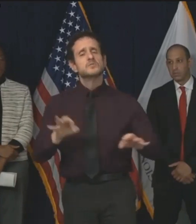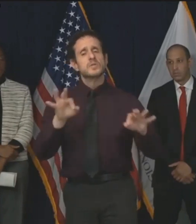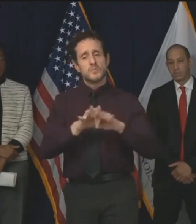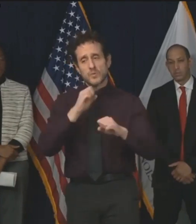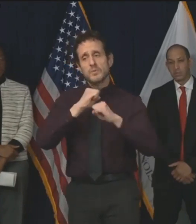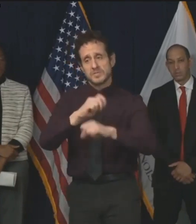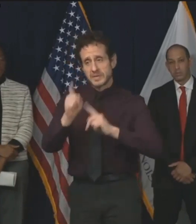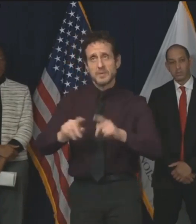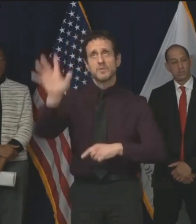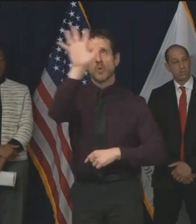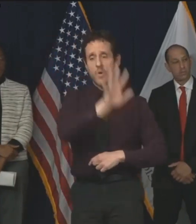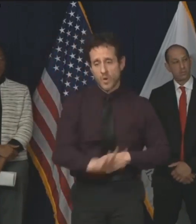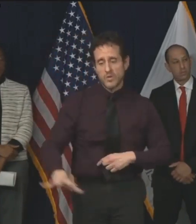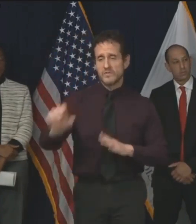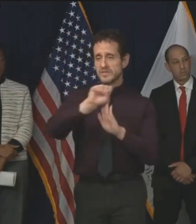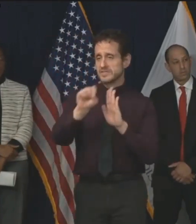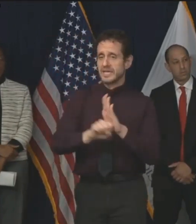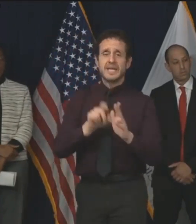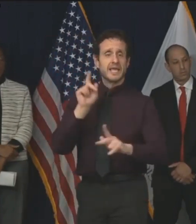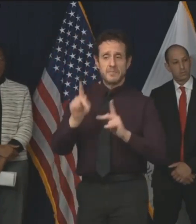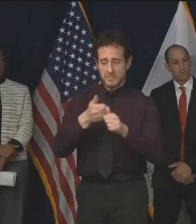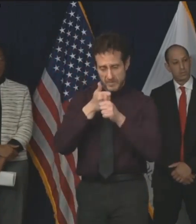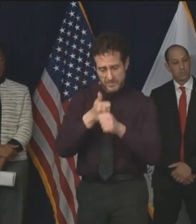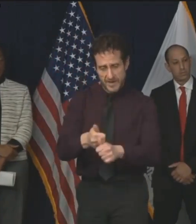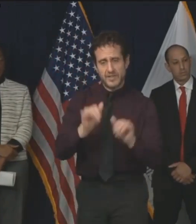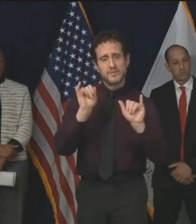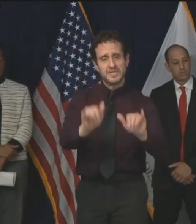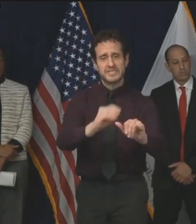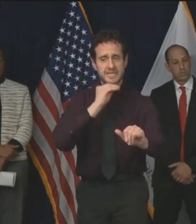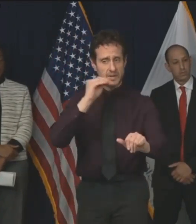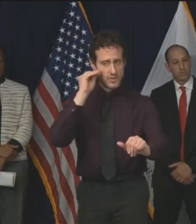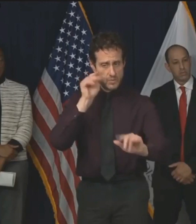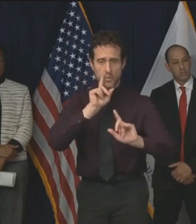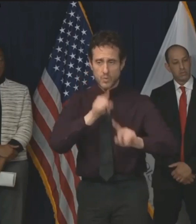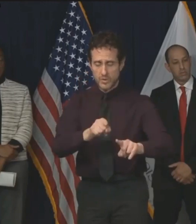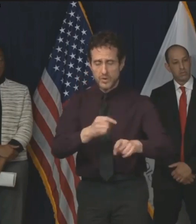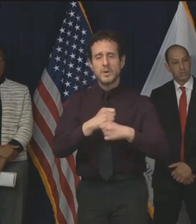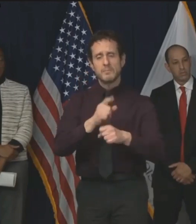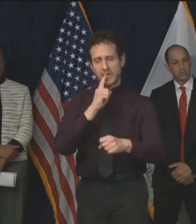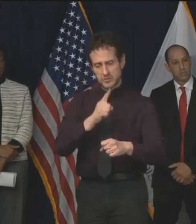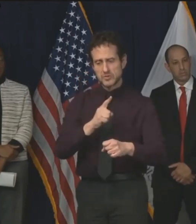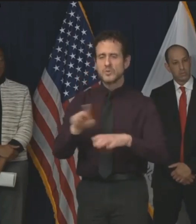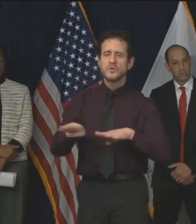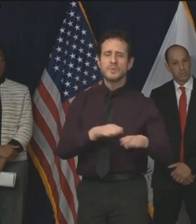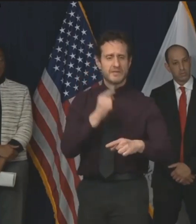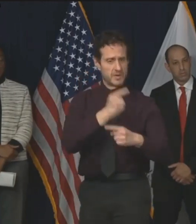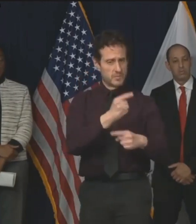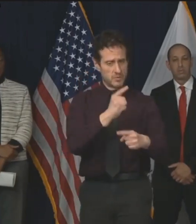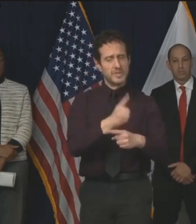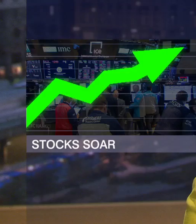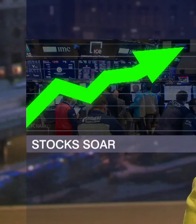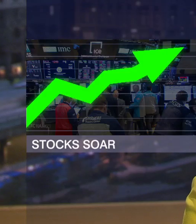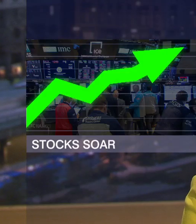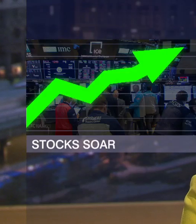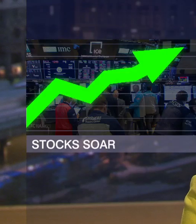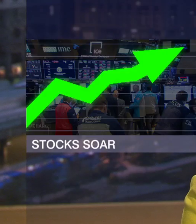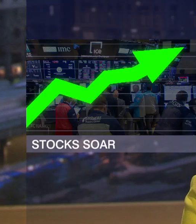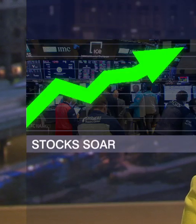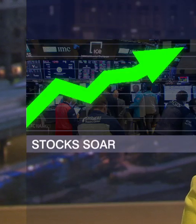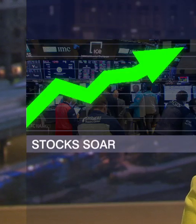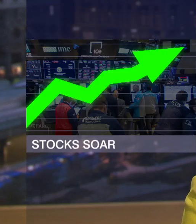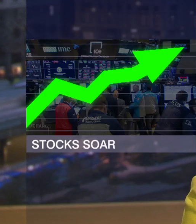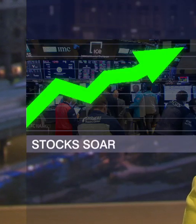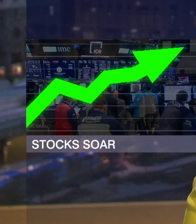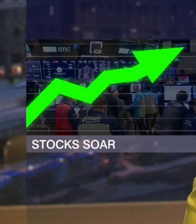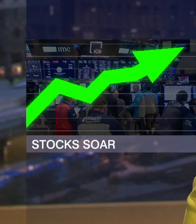state and that people abide by this stay at home and make sure that they're doing right by their neighbors and their friends.